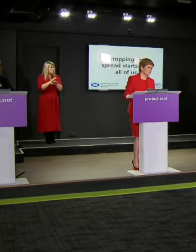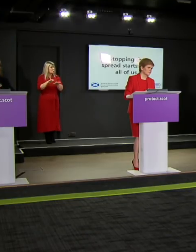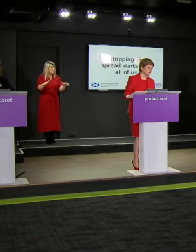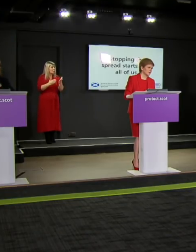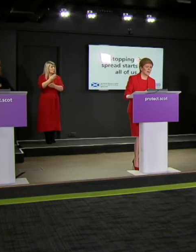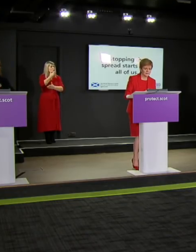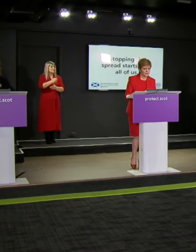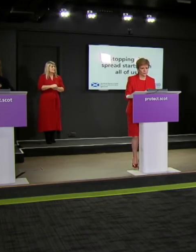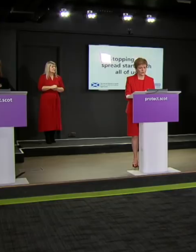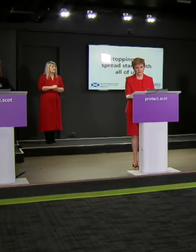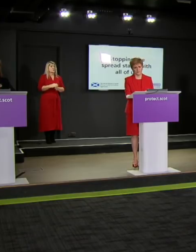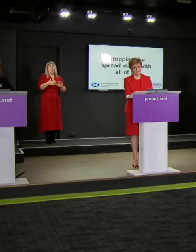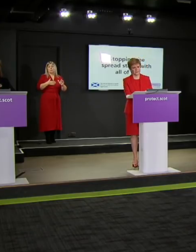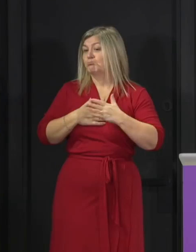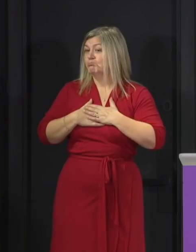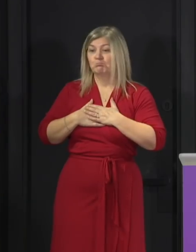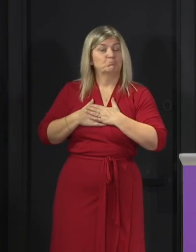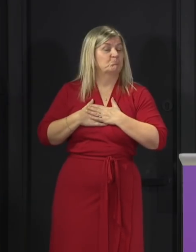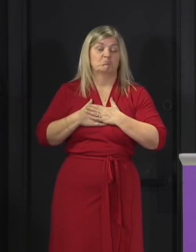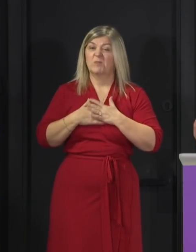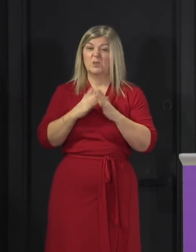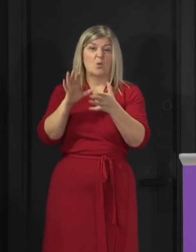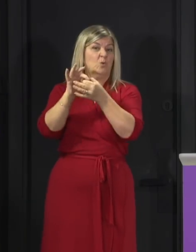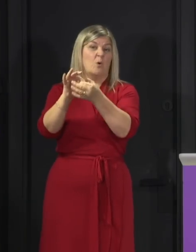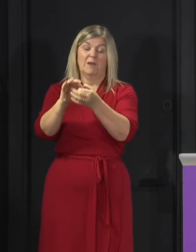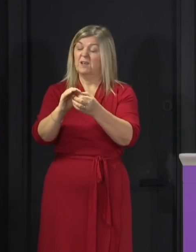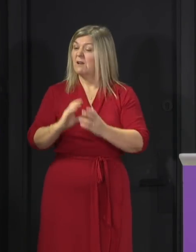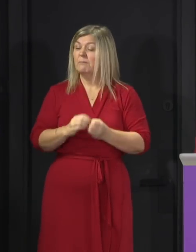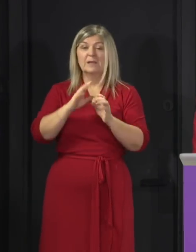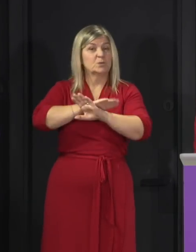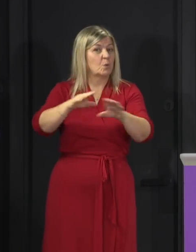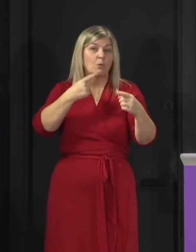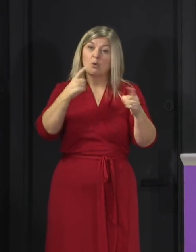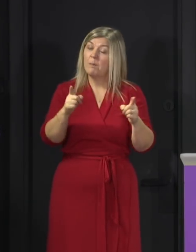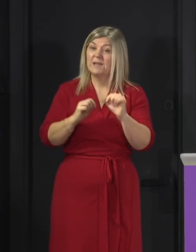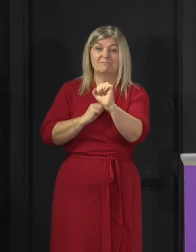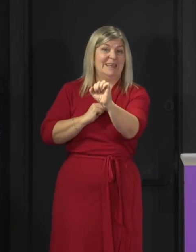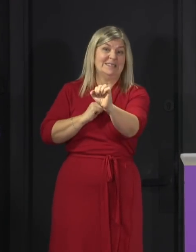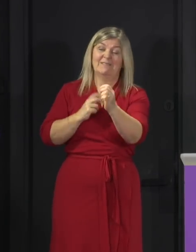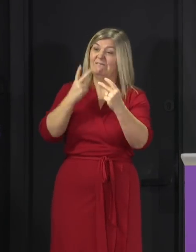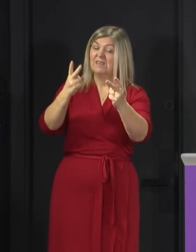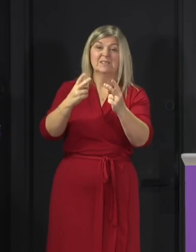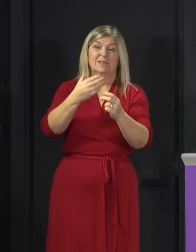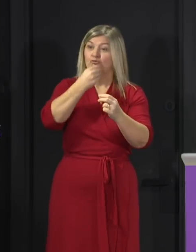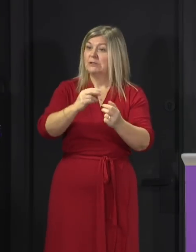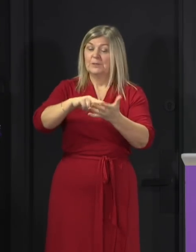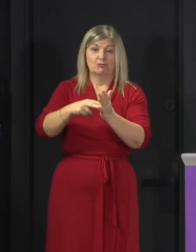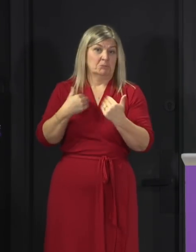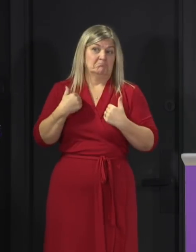Thank you. I have had no contact with Clarence House. I have made no comment on Prince Charles's Christmas